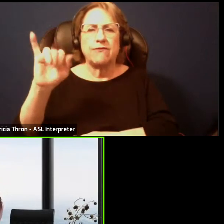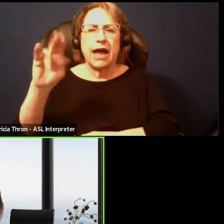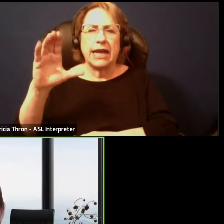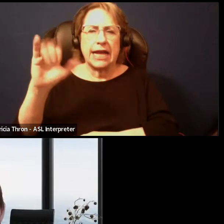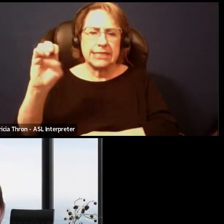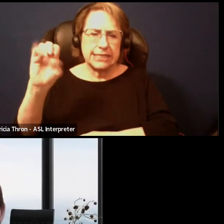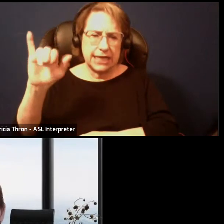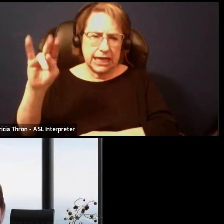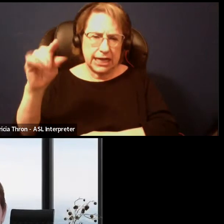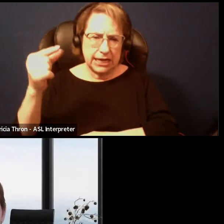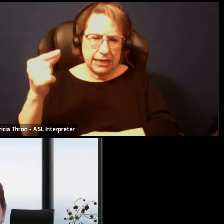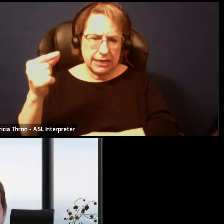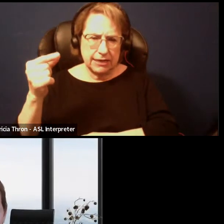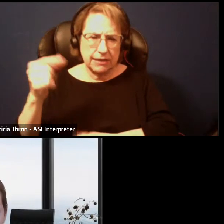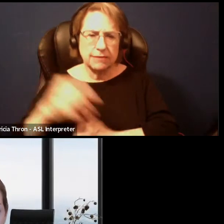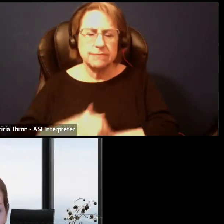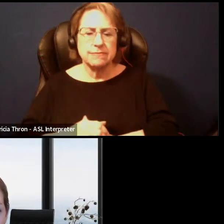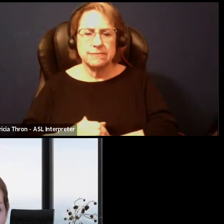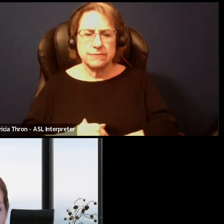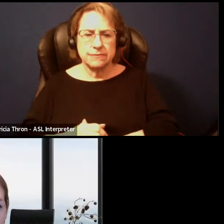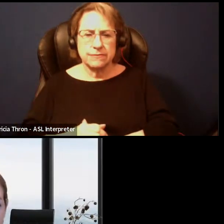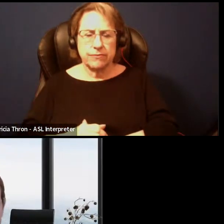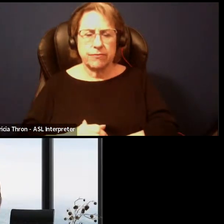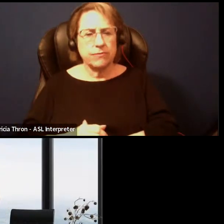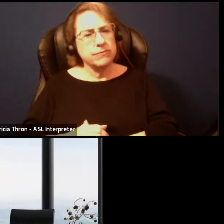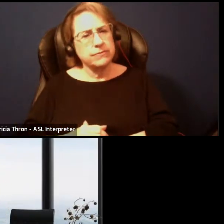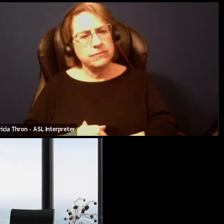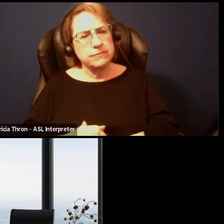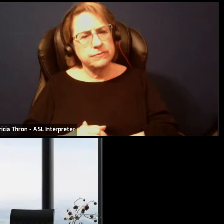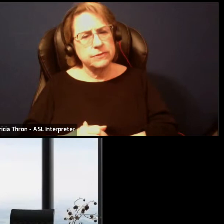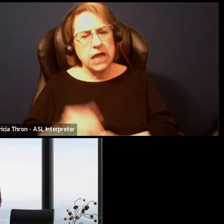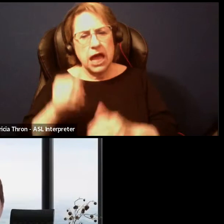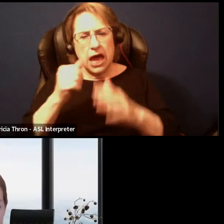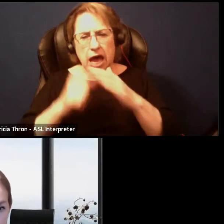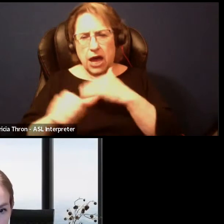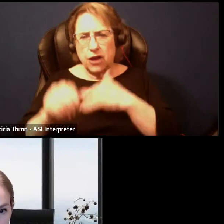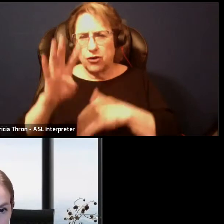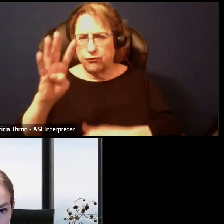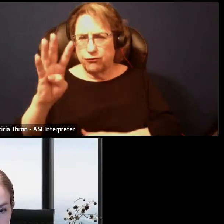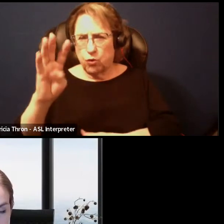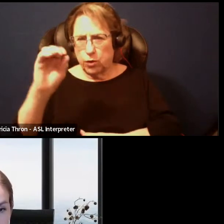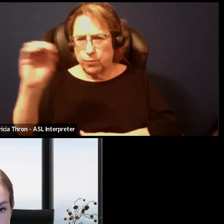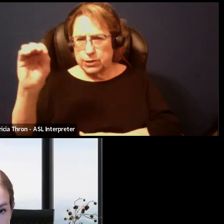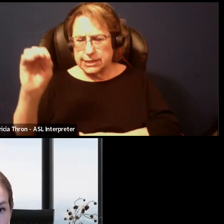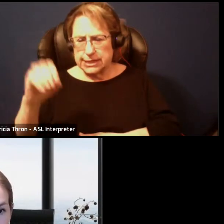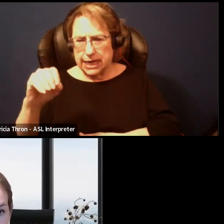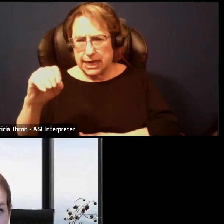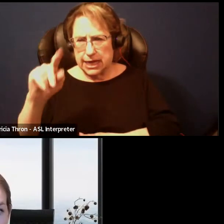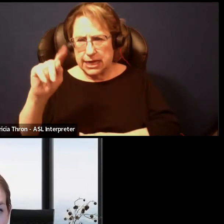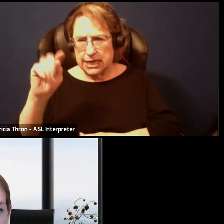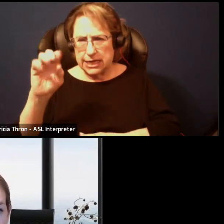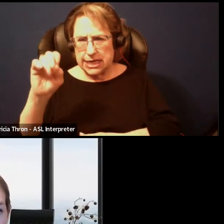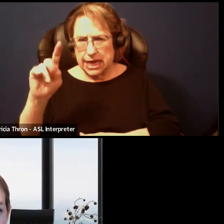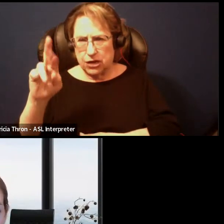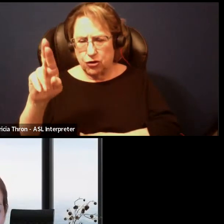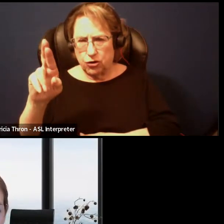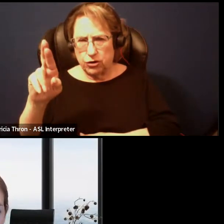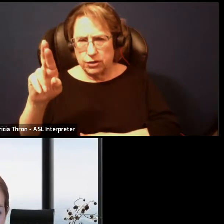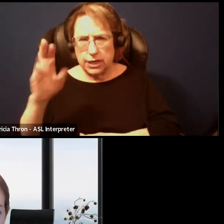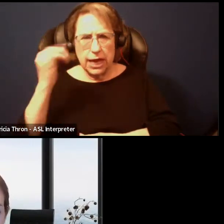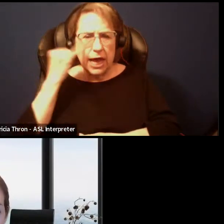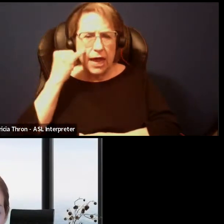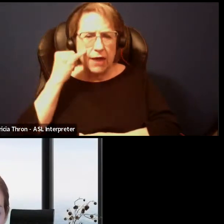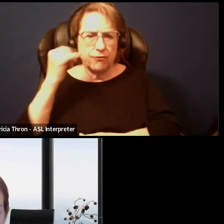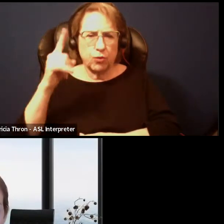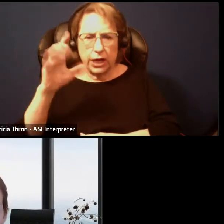Is there, I mean, under the 4% tender, we still we had 100%, and I guess these are all